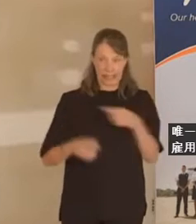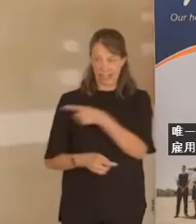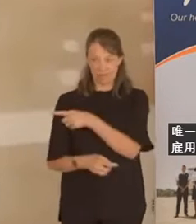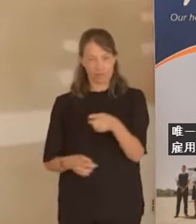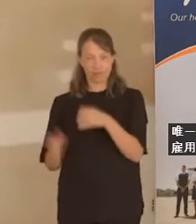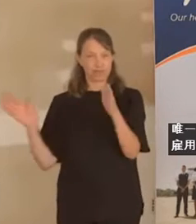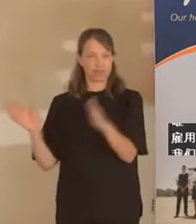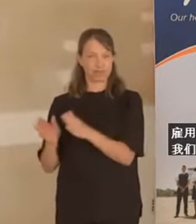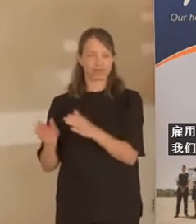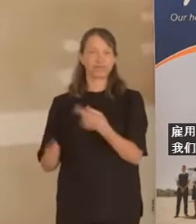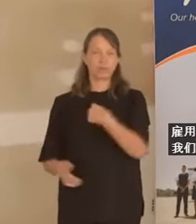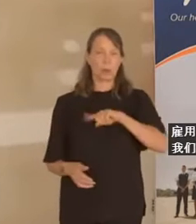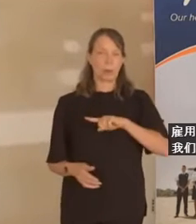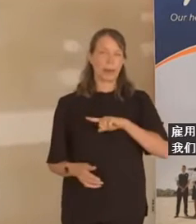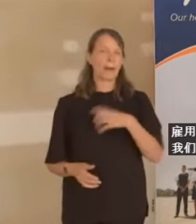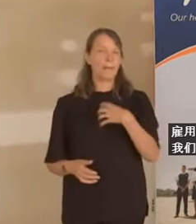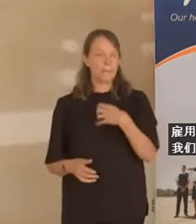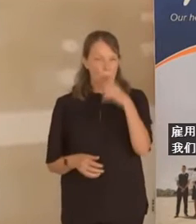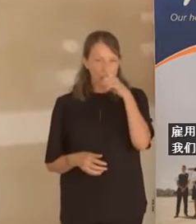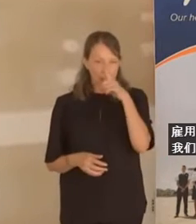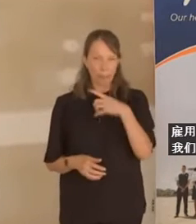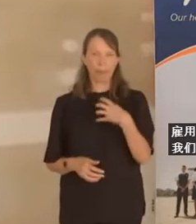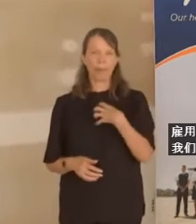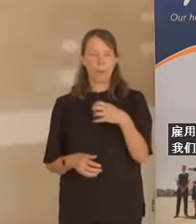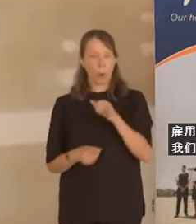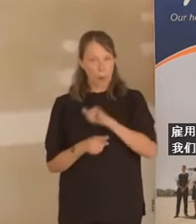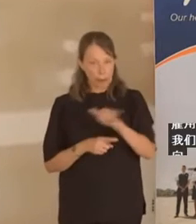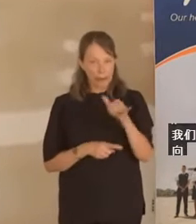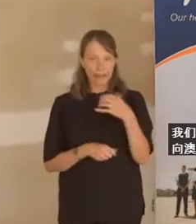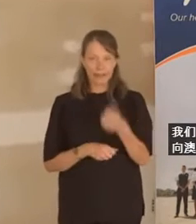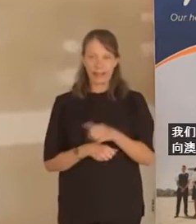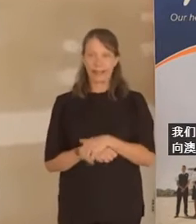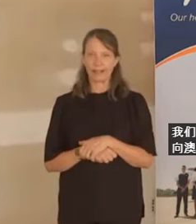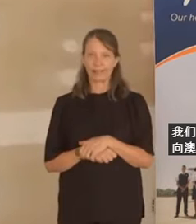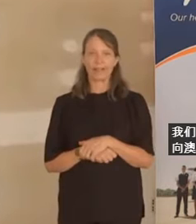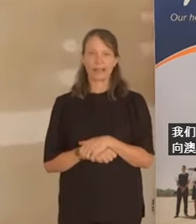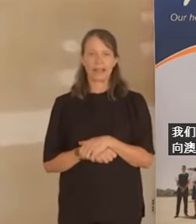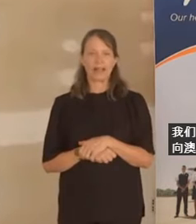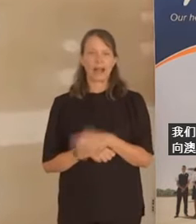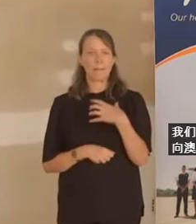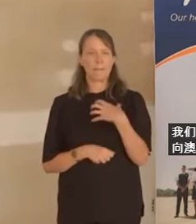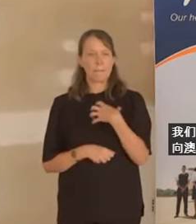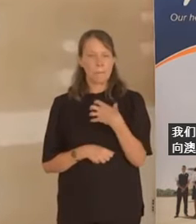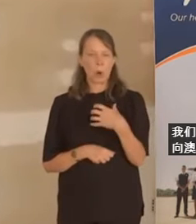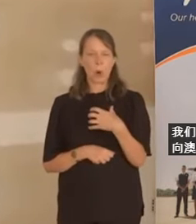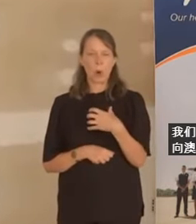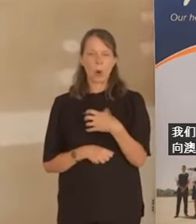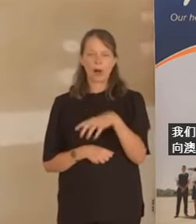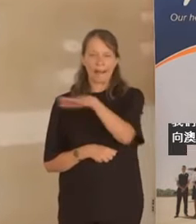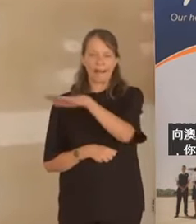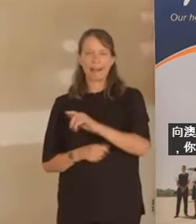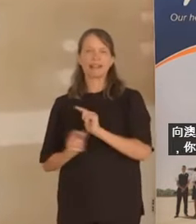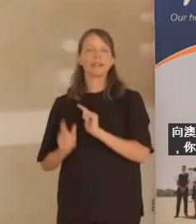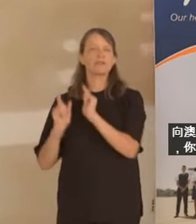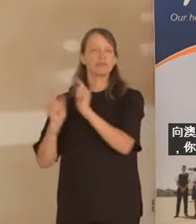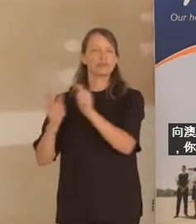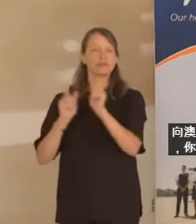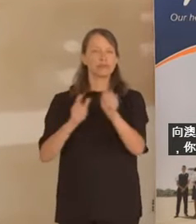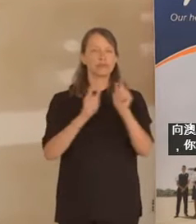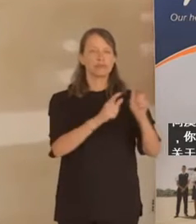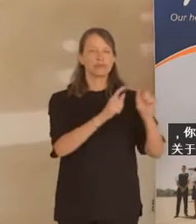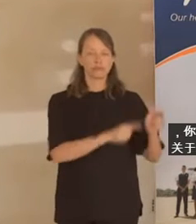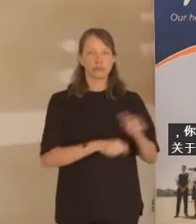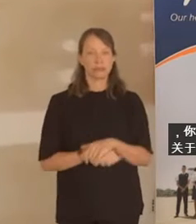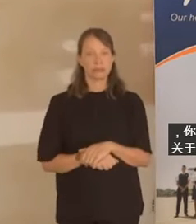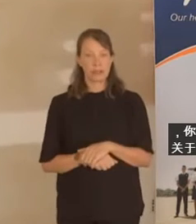we're providing more aircraft into our fleet, and we're expanding to more destinations around Australia, and you'll